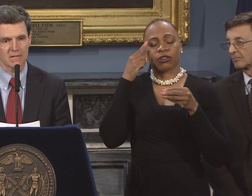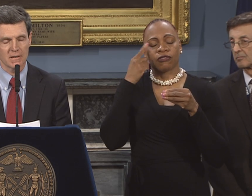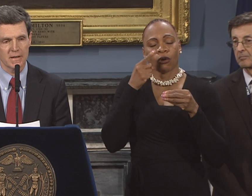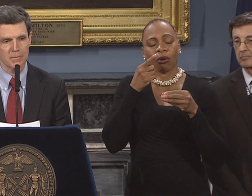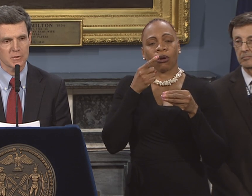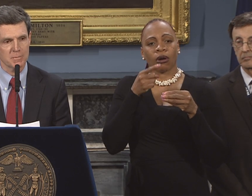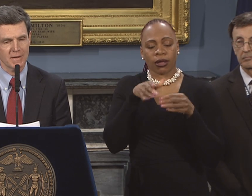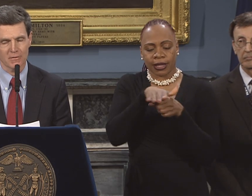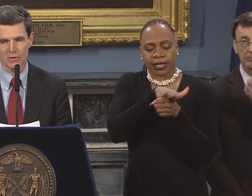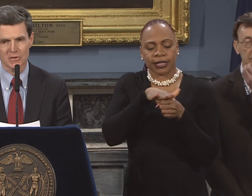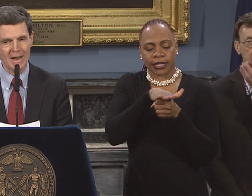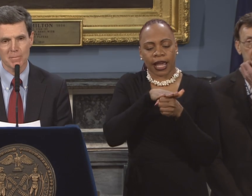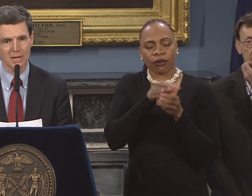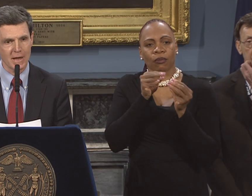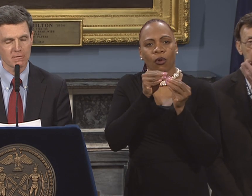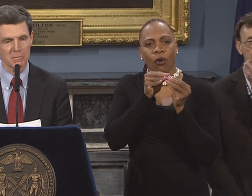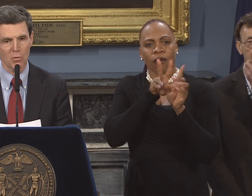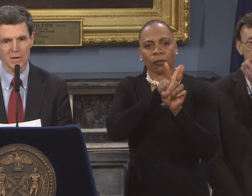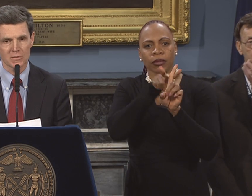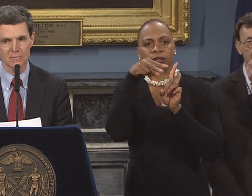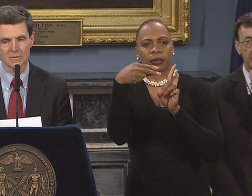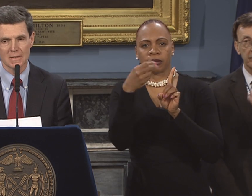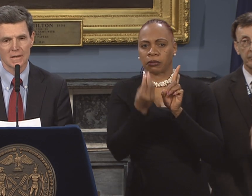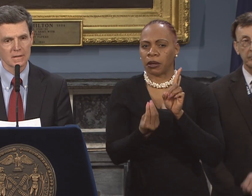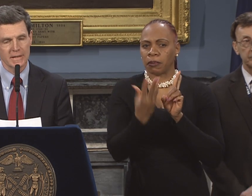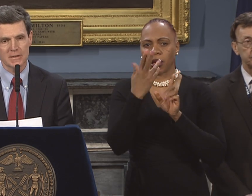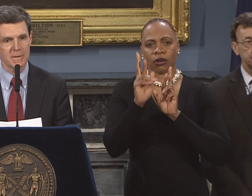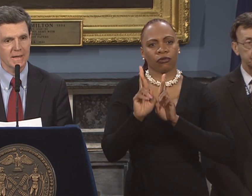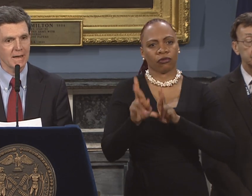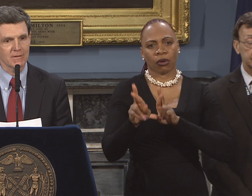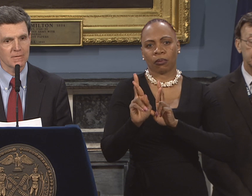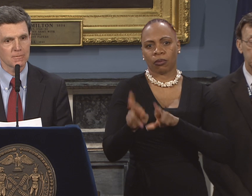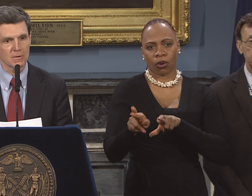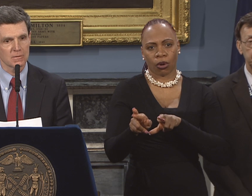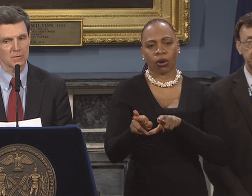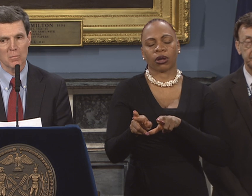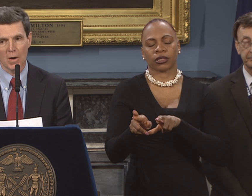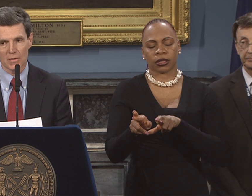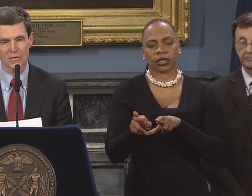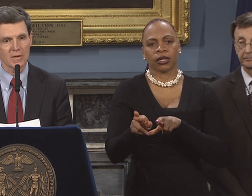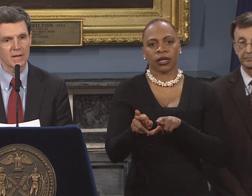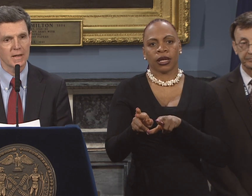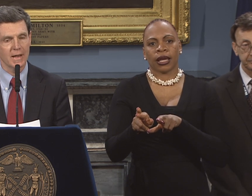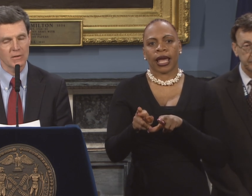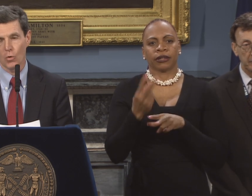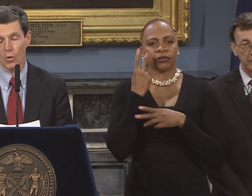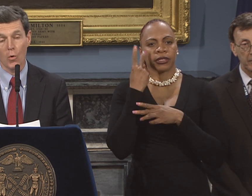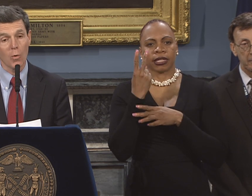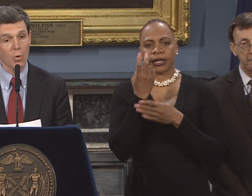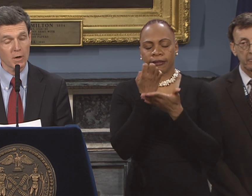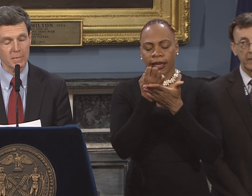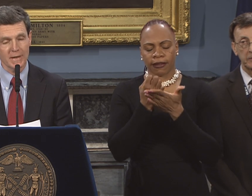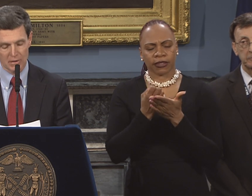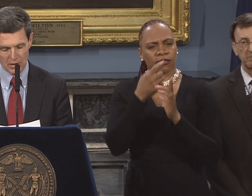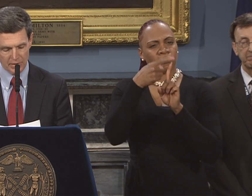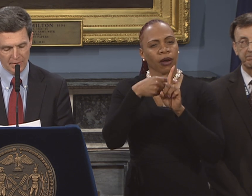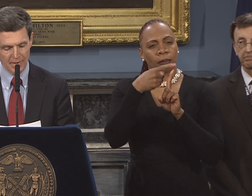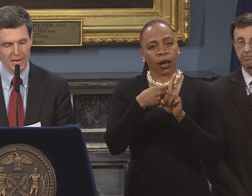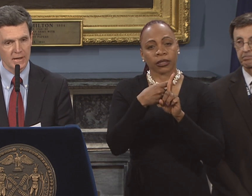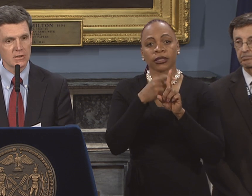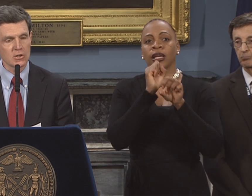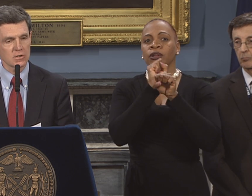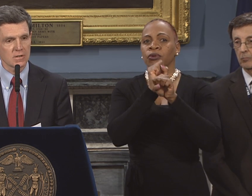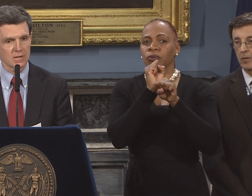this area in perspective, because there have been a lot of reports of leaks being evident for months or work being